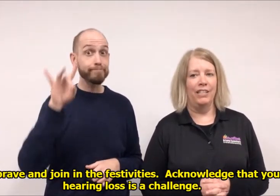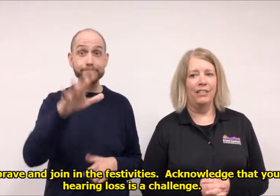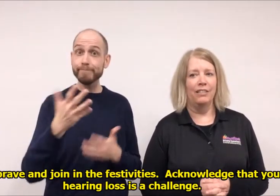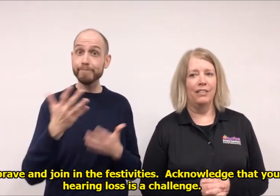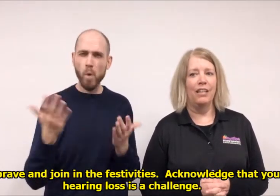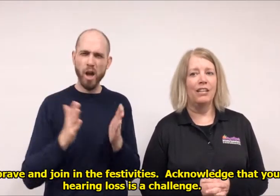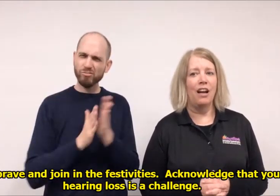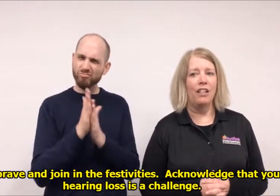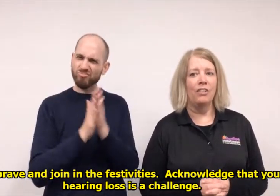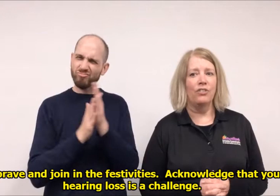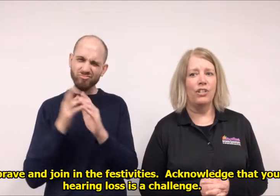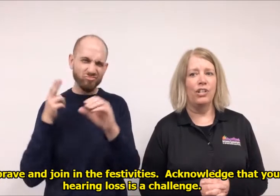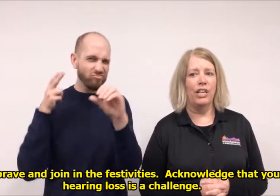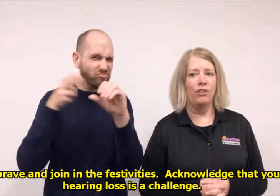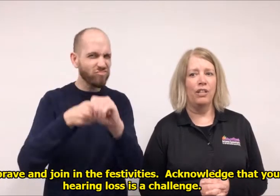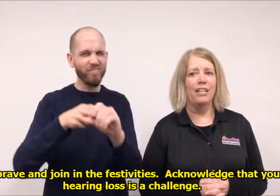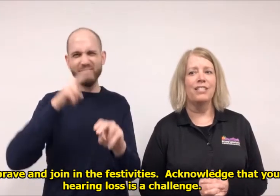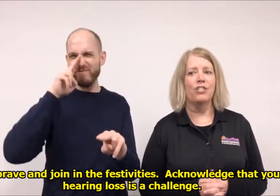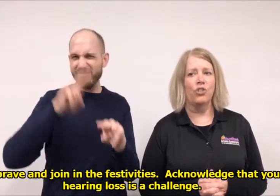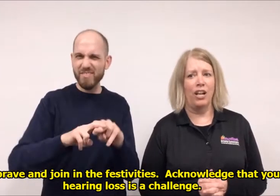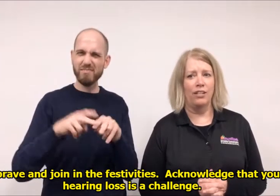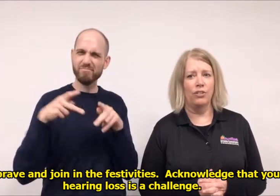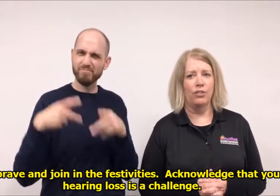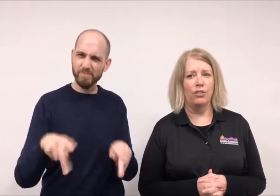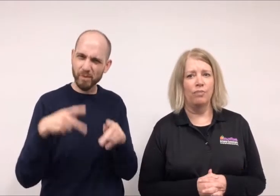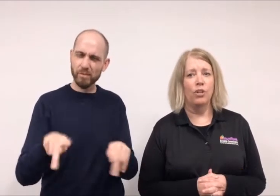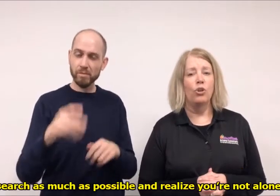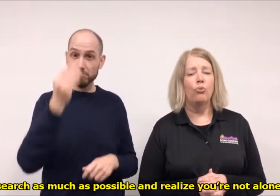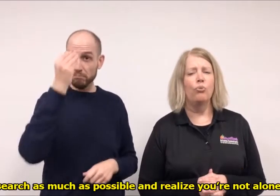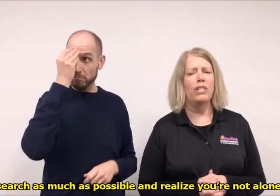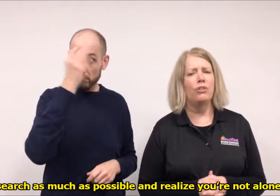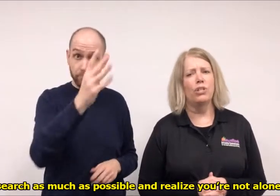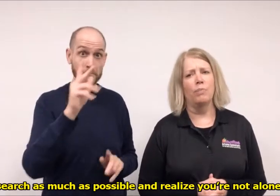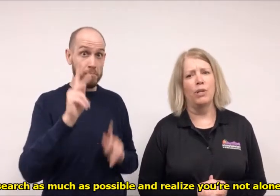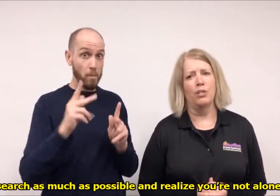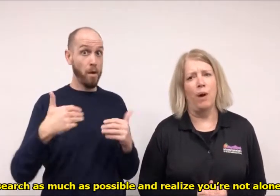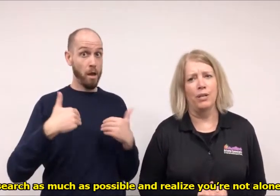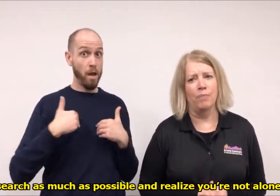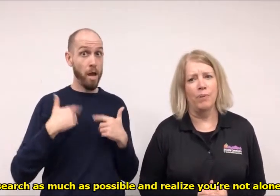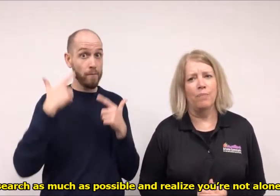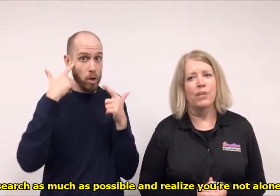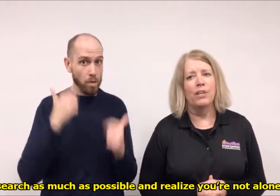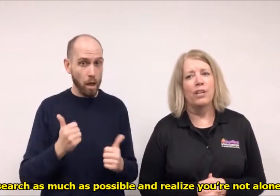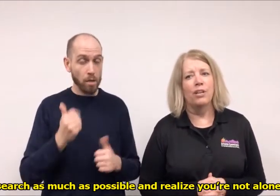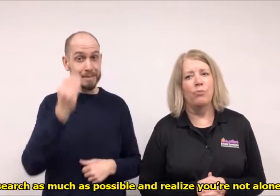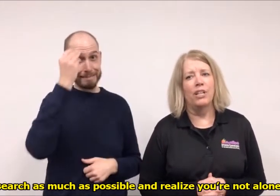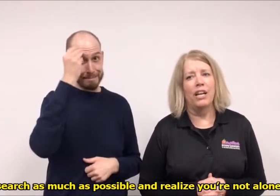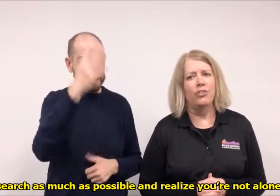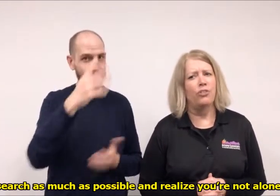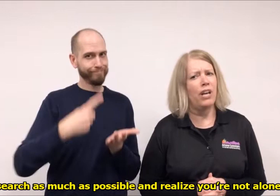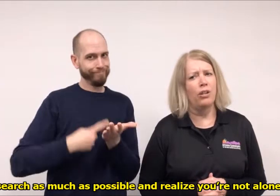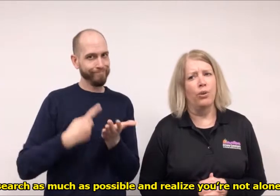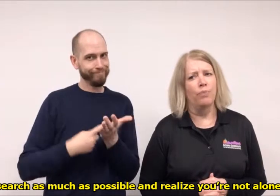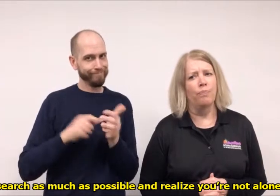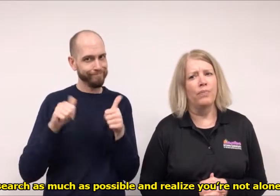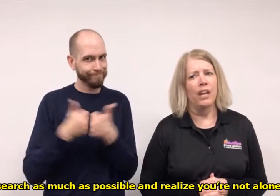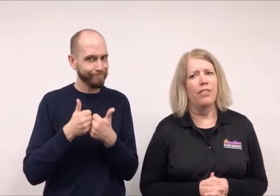festivities. Acknowledge that your hearing loss is a challenge. Research as much as possible and realize you're not alone, and there